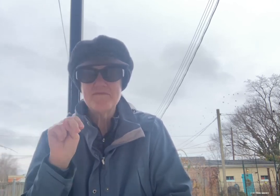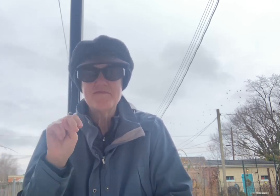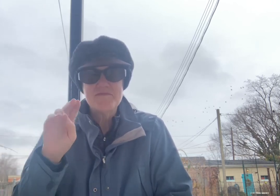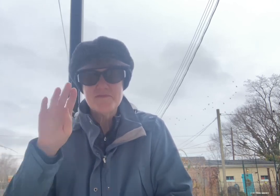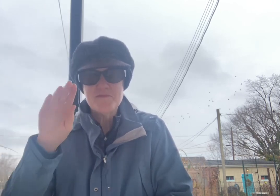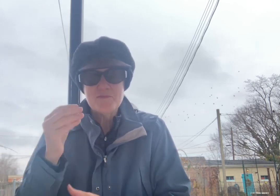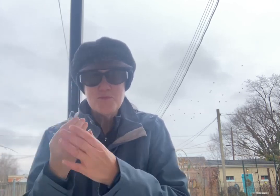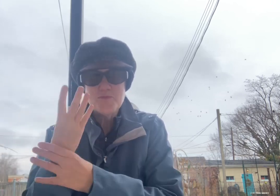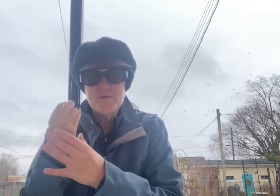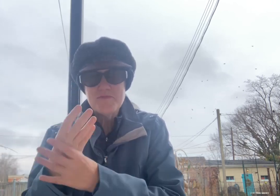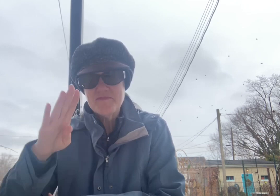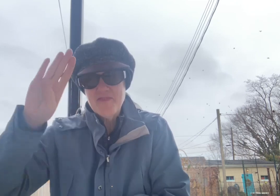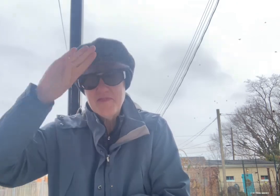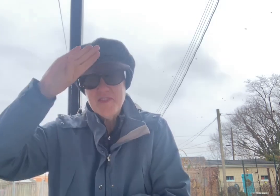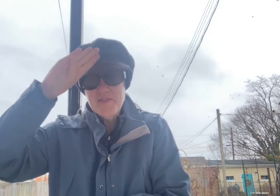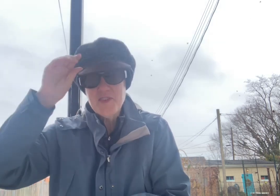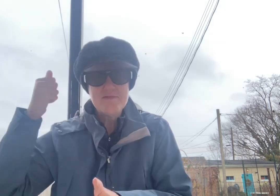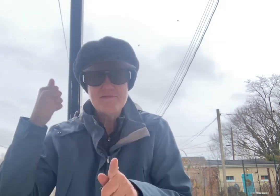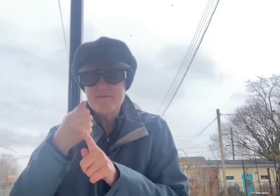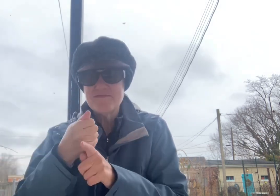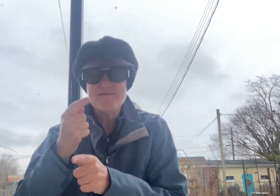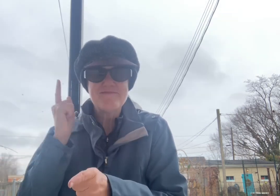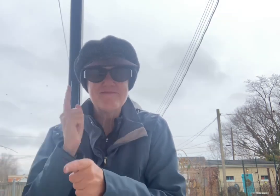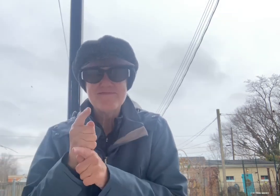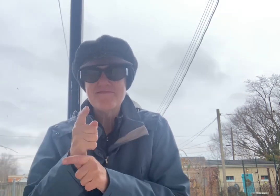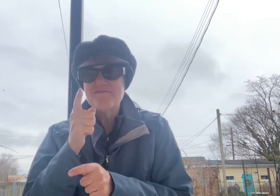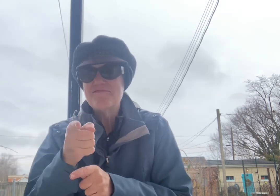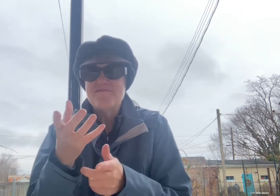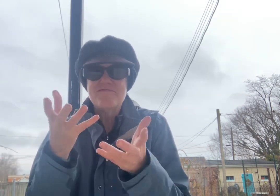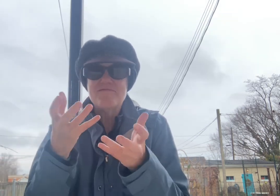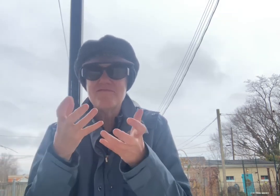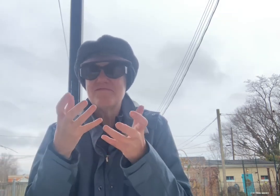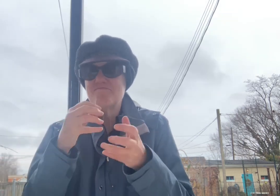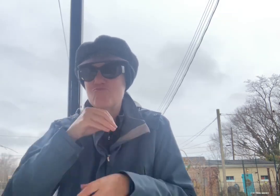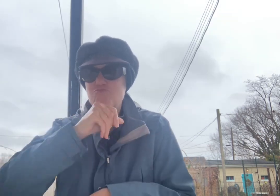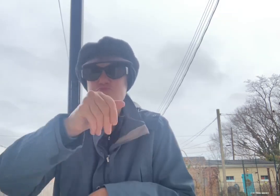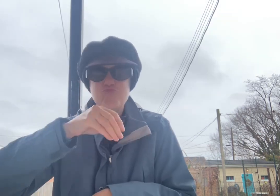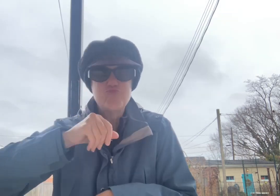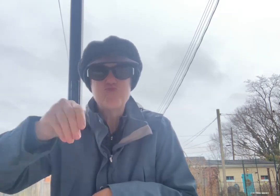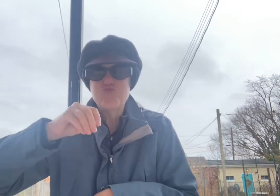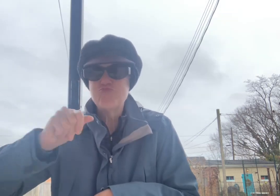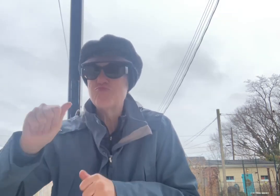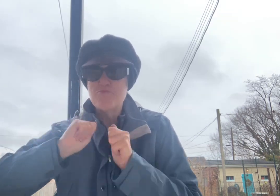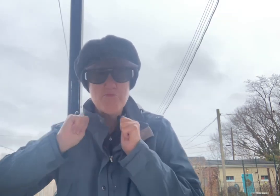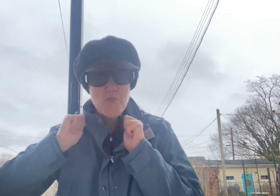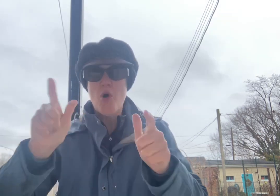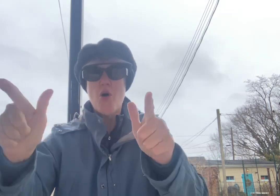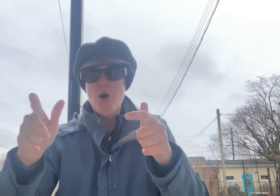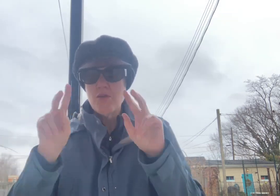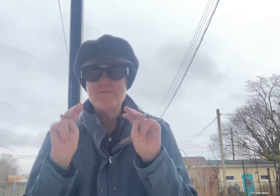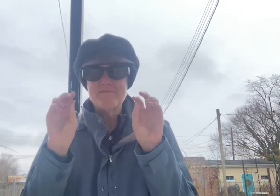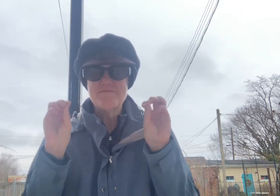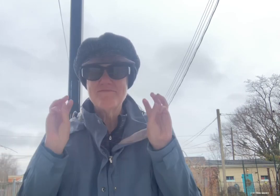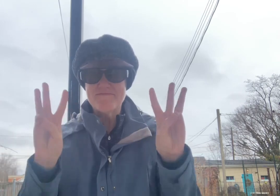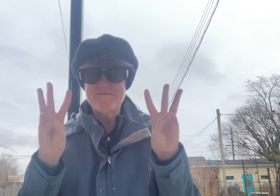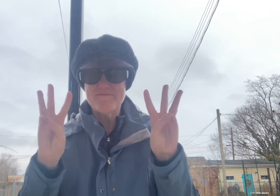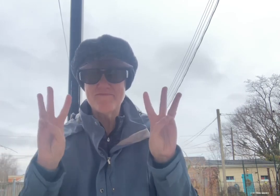to garden, spring fever has hit. and you just want to start all the seeds